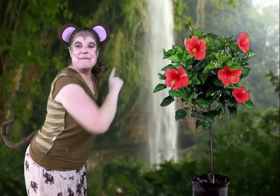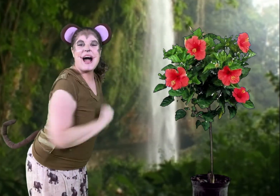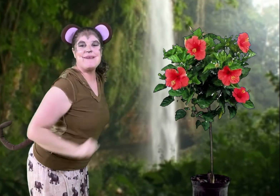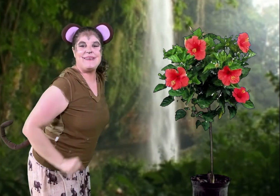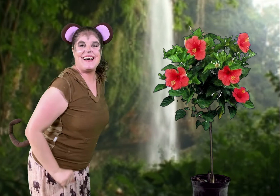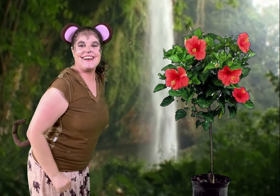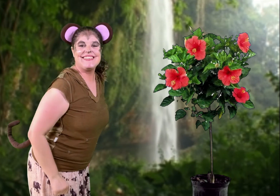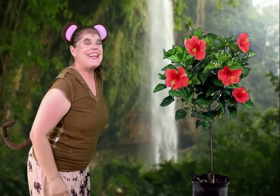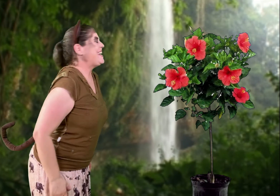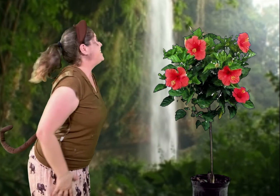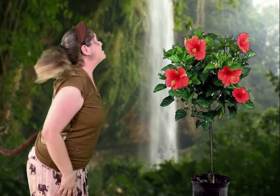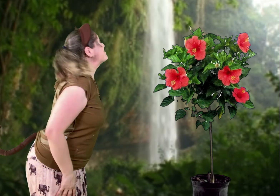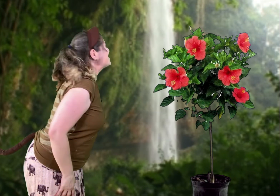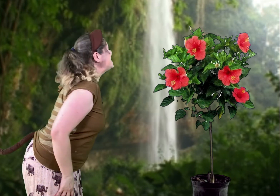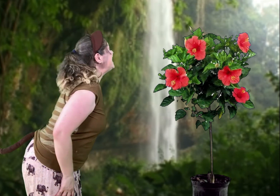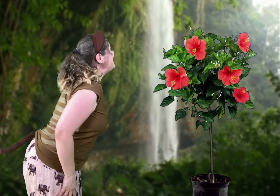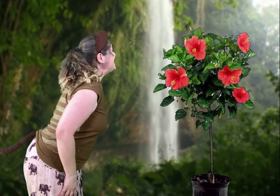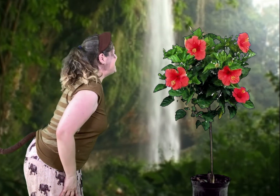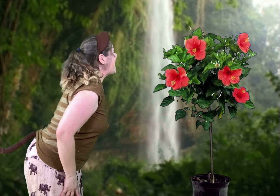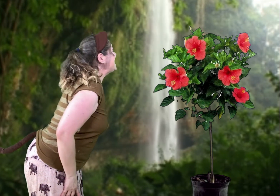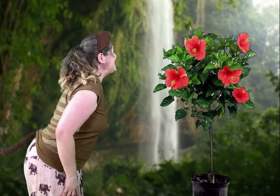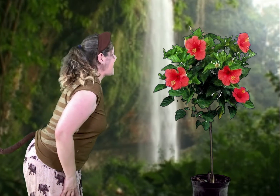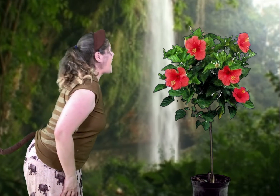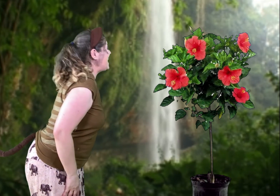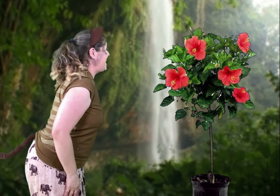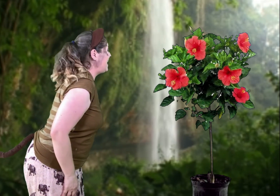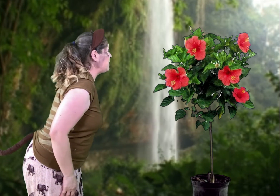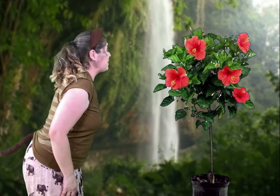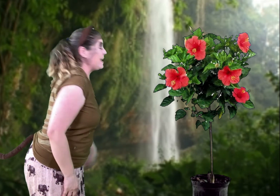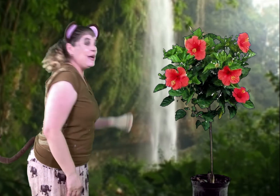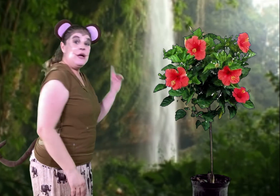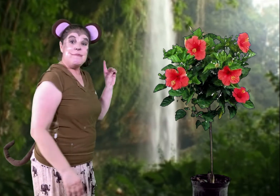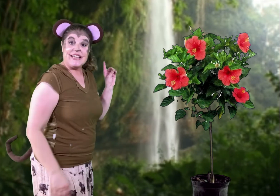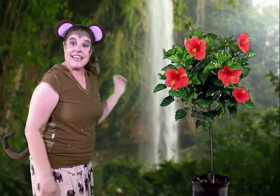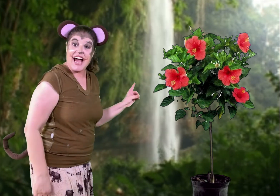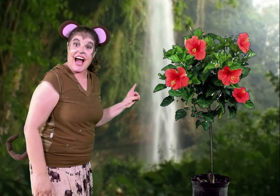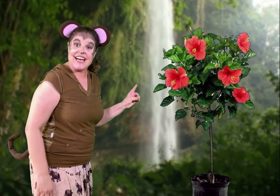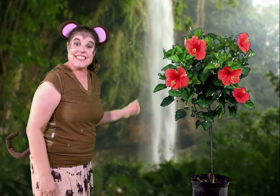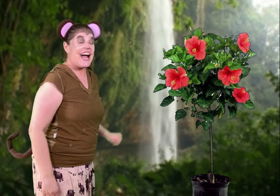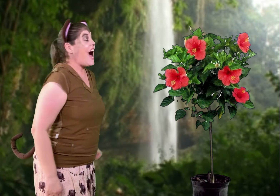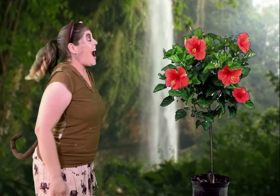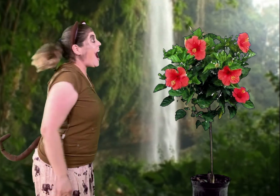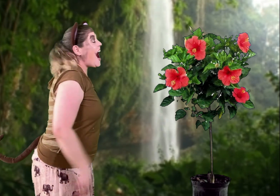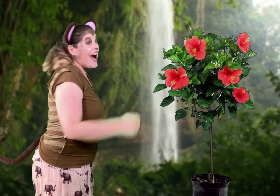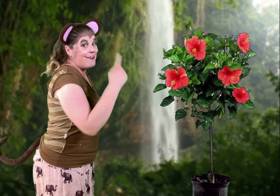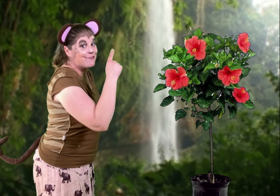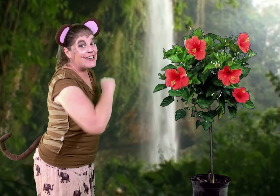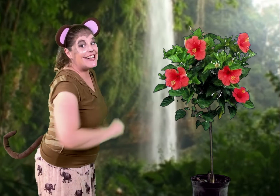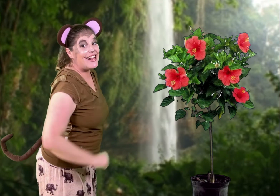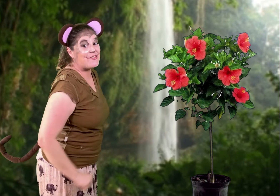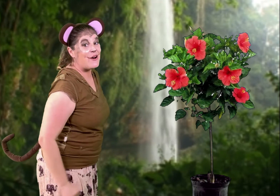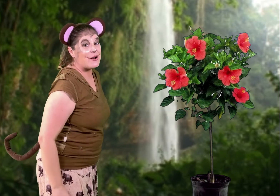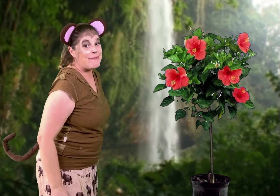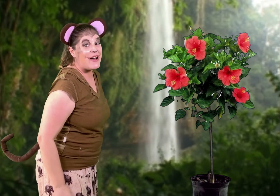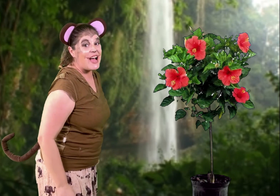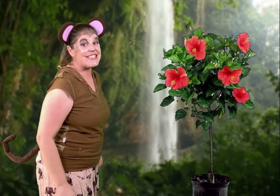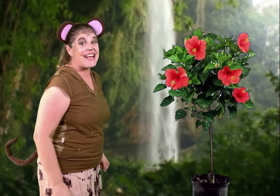My plant is really nice and healthy because I really thought about our